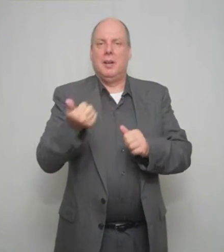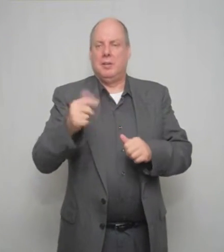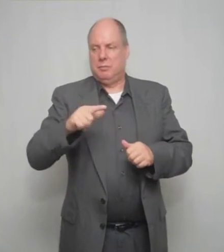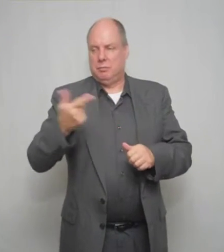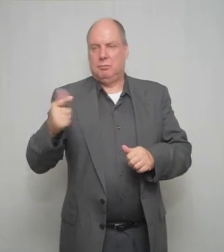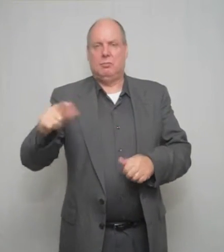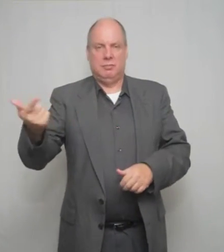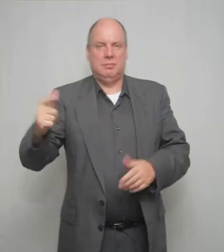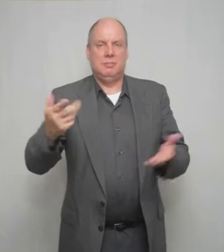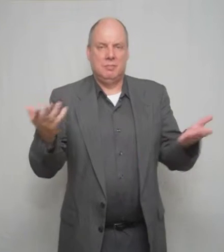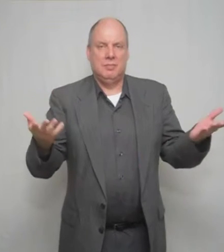other.